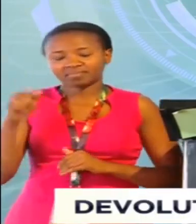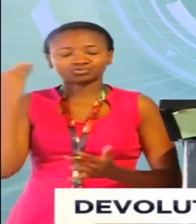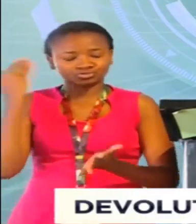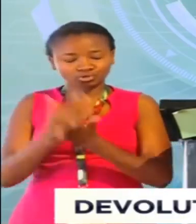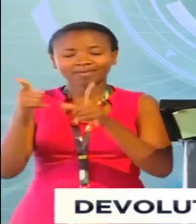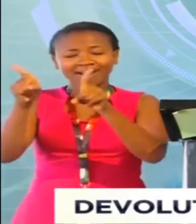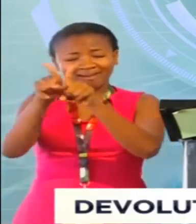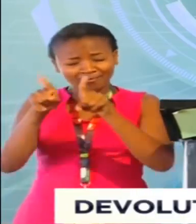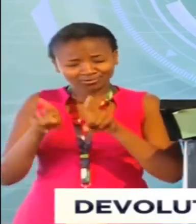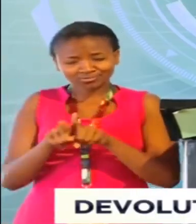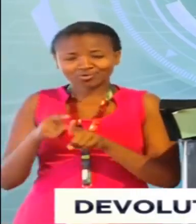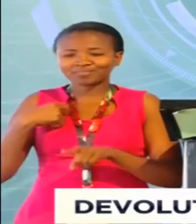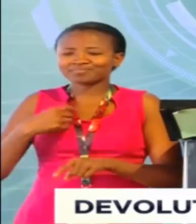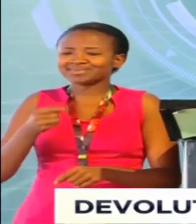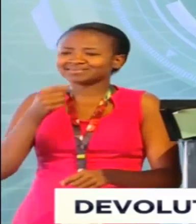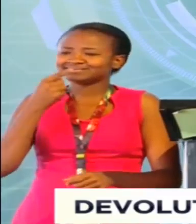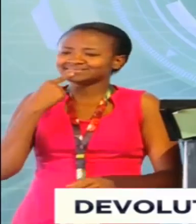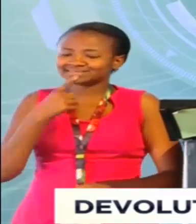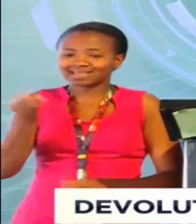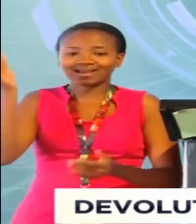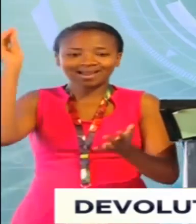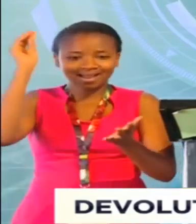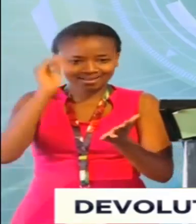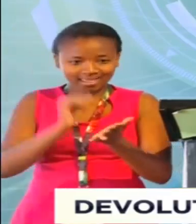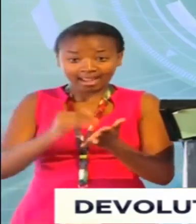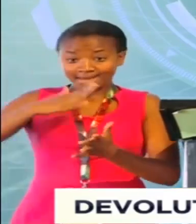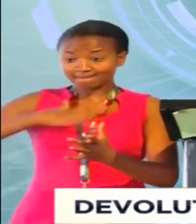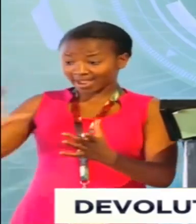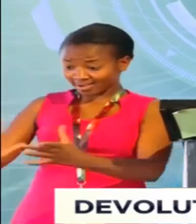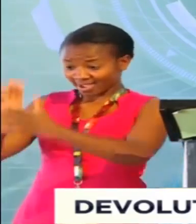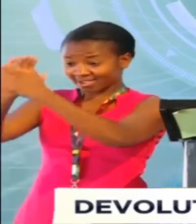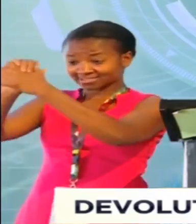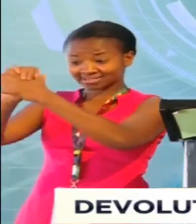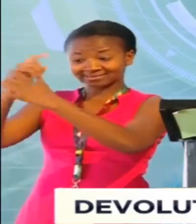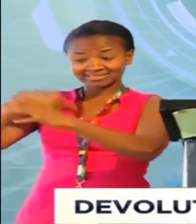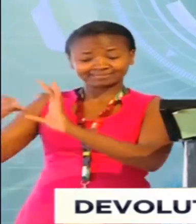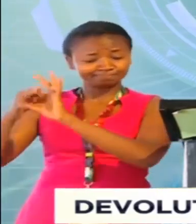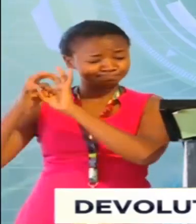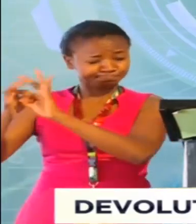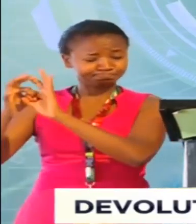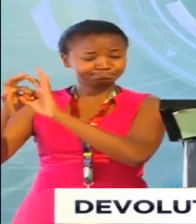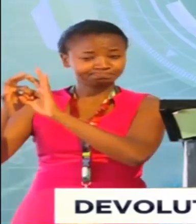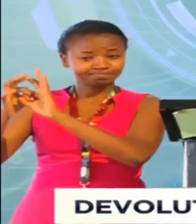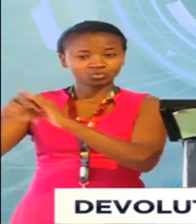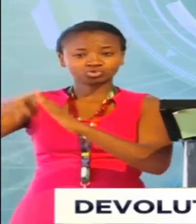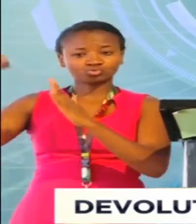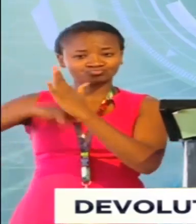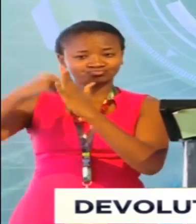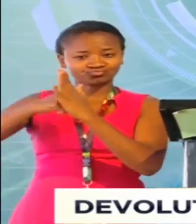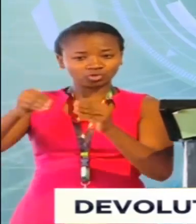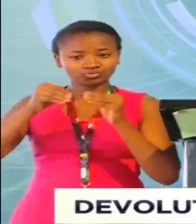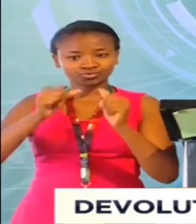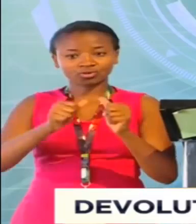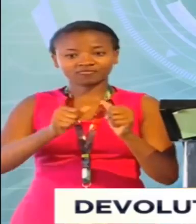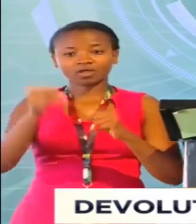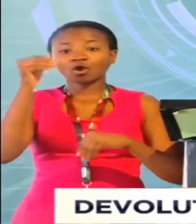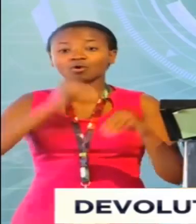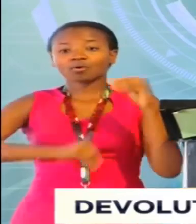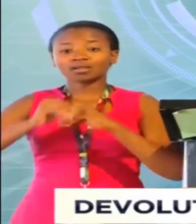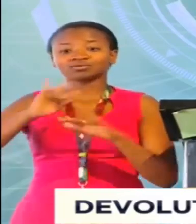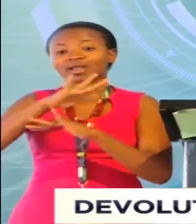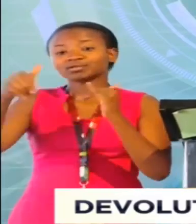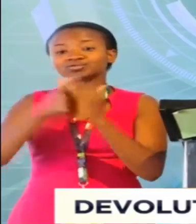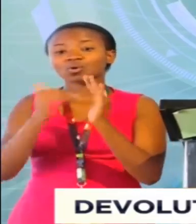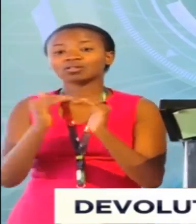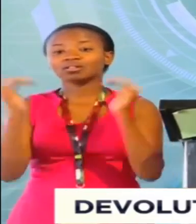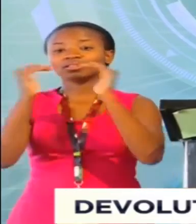I once again reaffirm my unshakable resolve and commitment to the fight against corruption at all levels